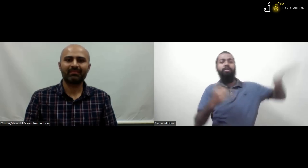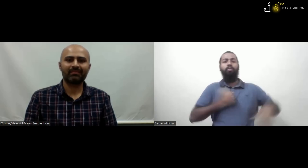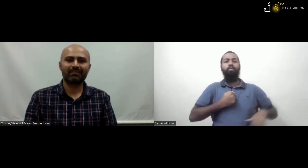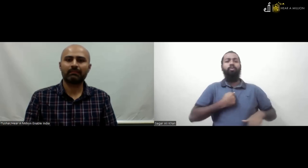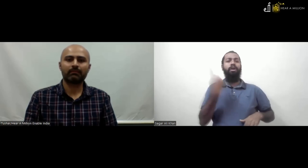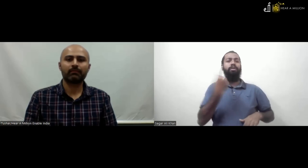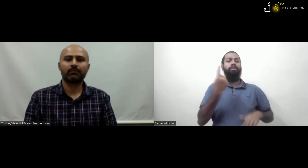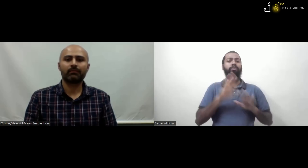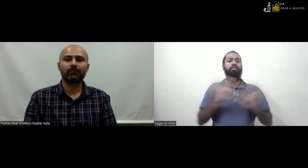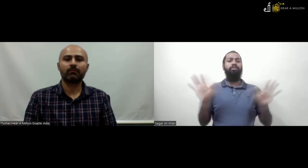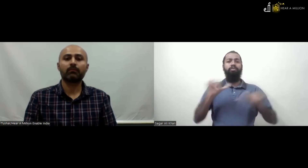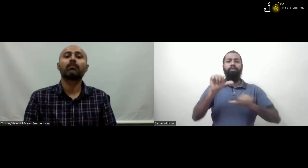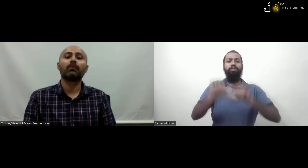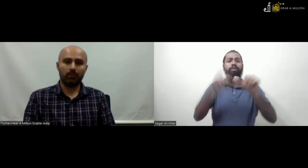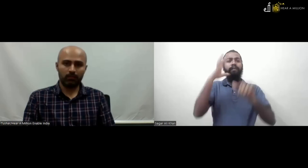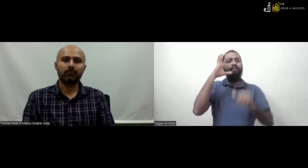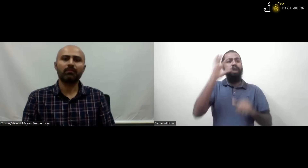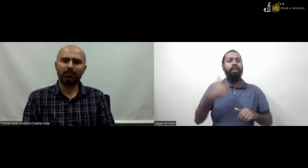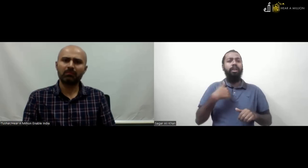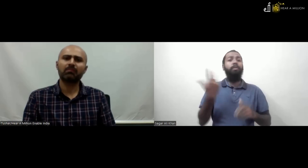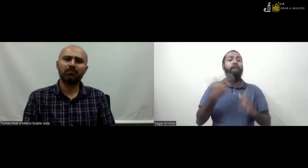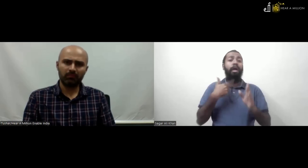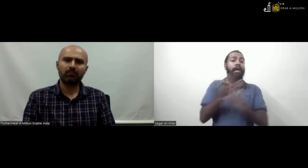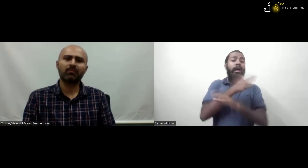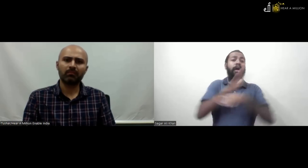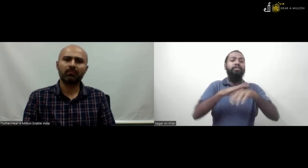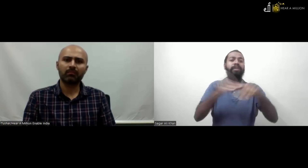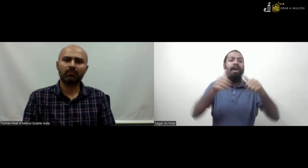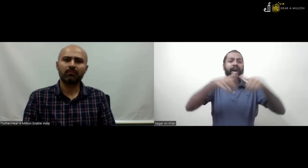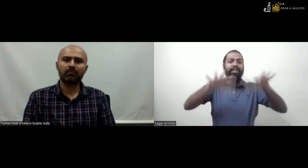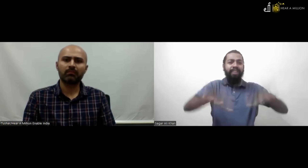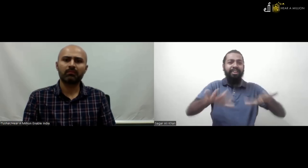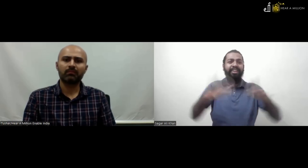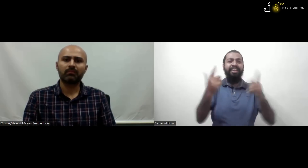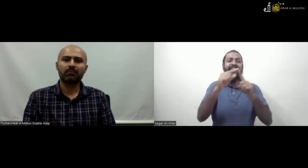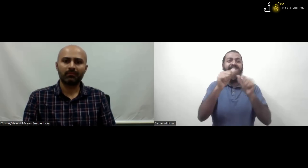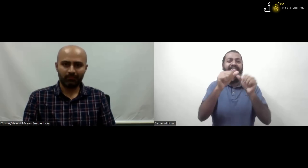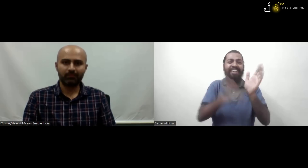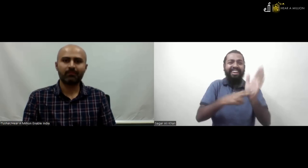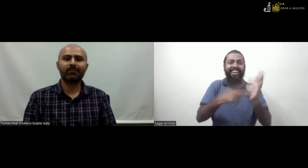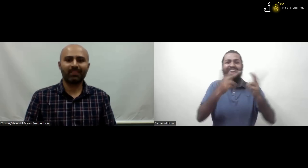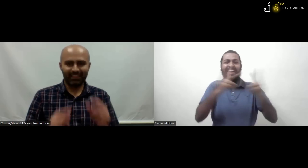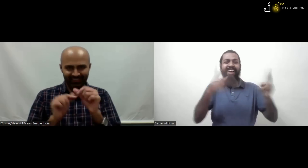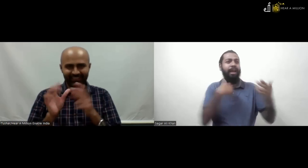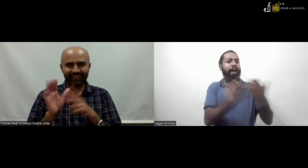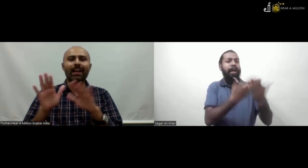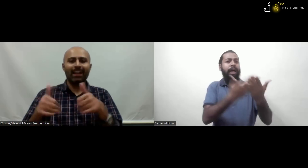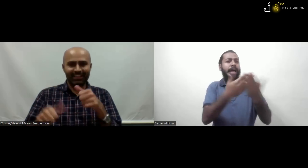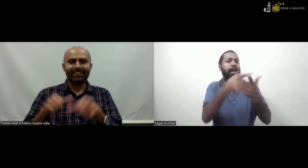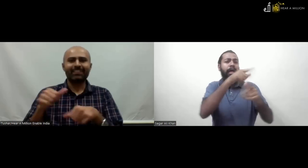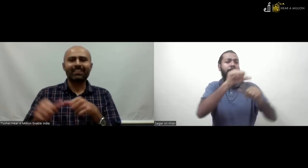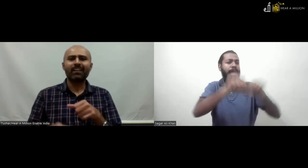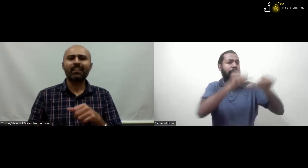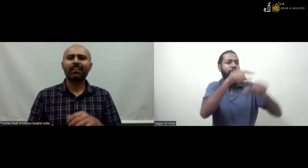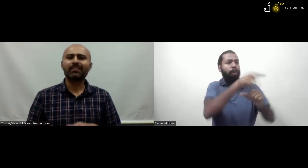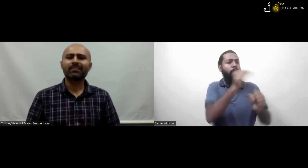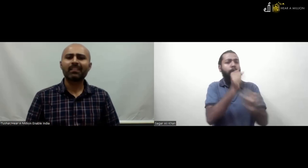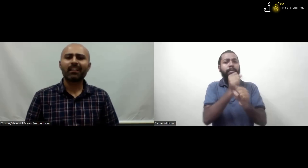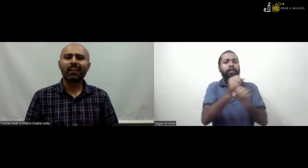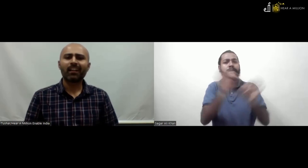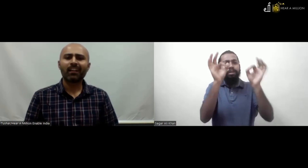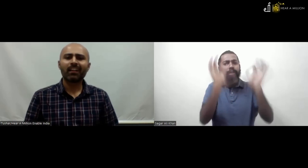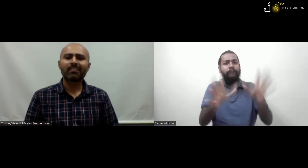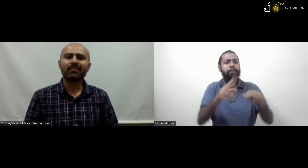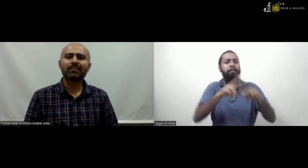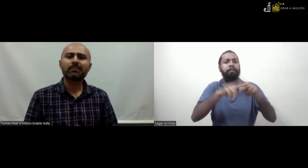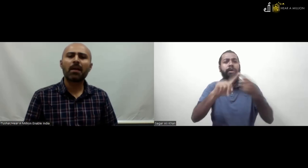felt the first time maybe I failed. So this time maybe not good to depend on an agent. And Aadhaar, PAN, and all these